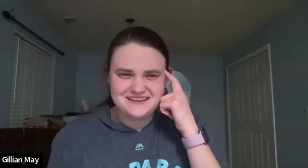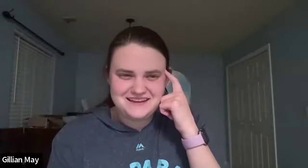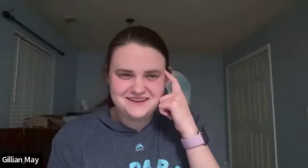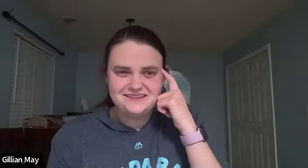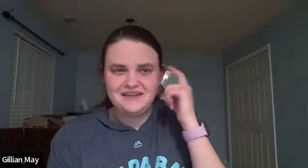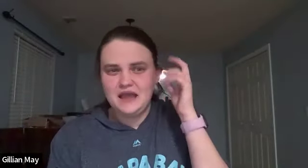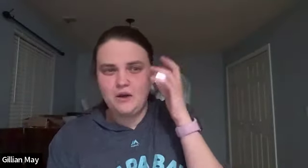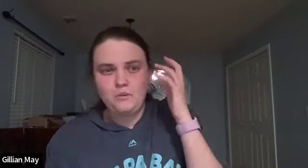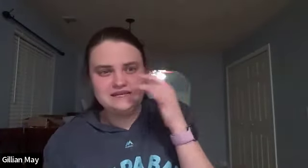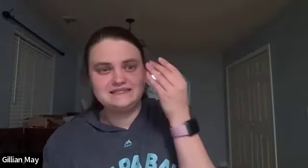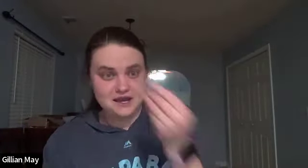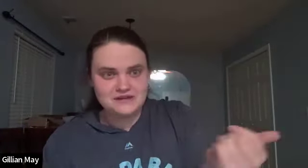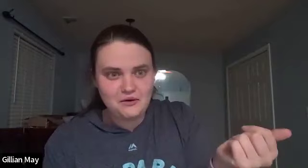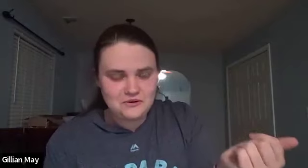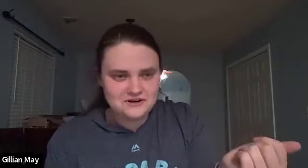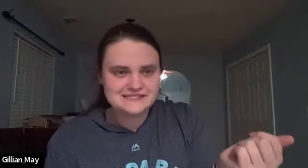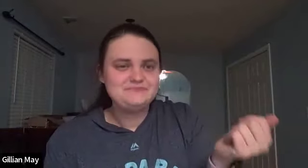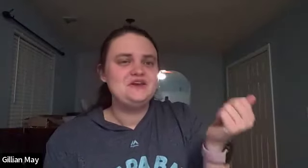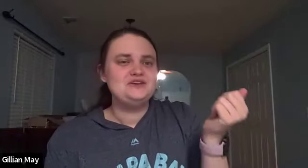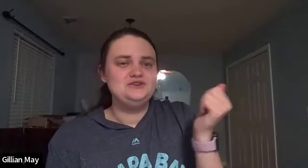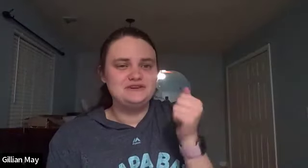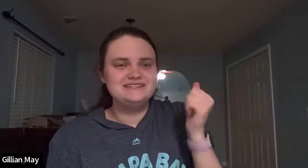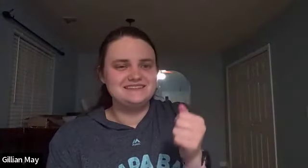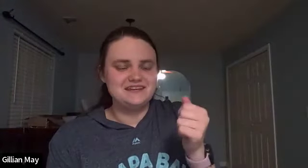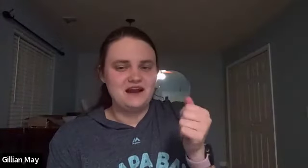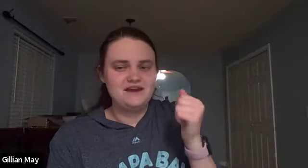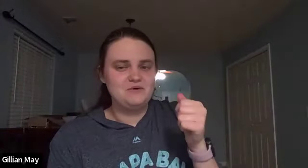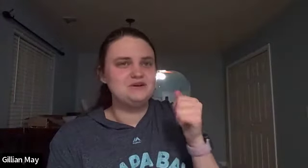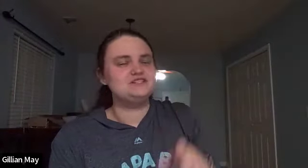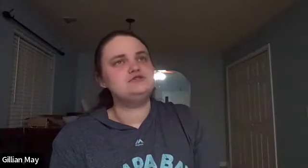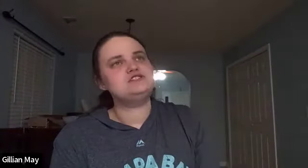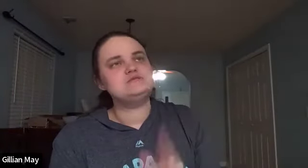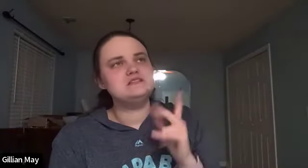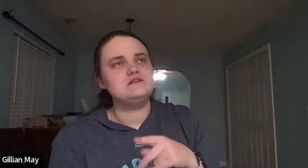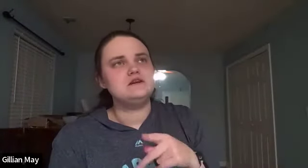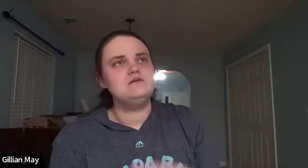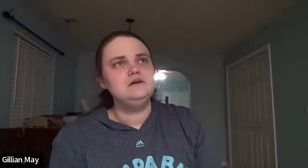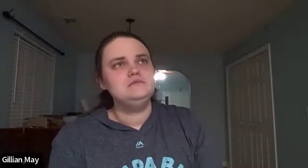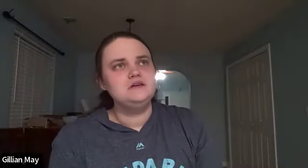thinking like how we sound out words, you can sit there. I've had one person who just will sit there and go